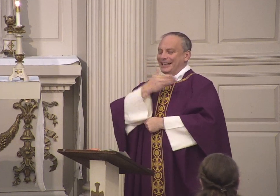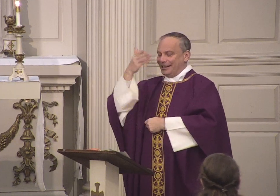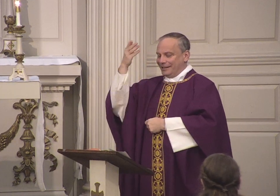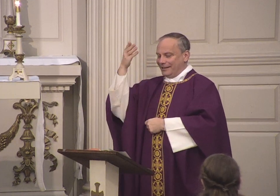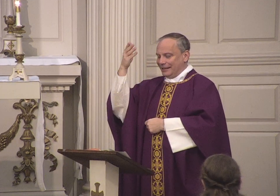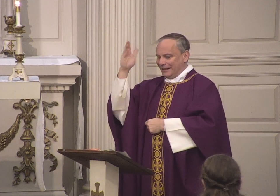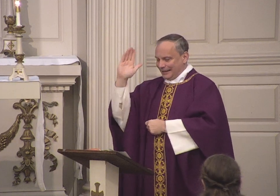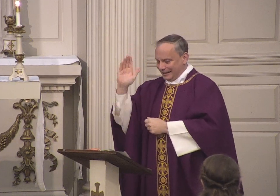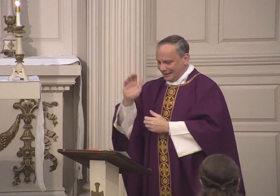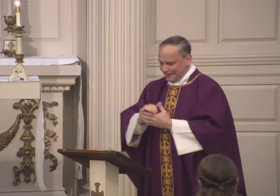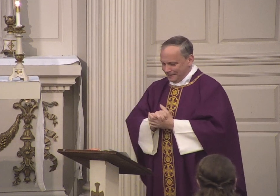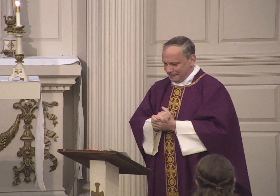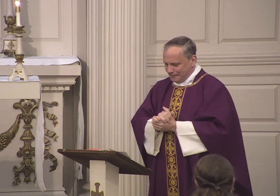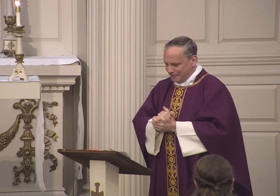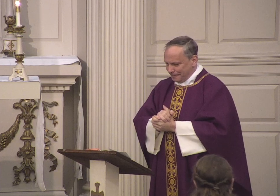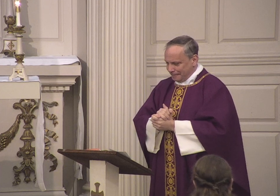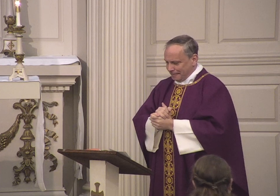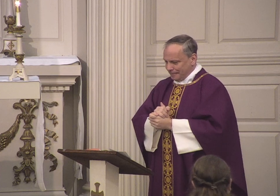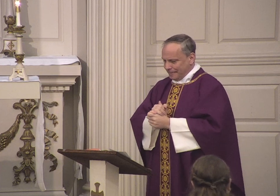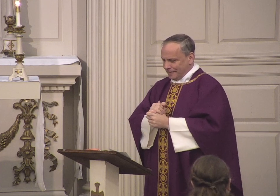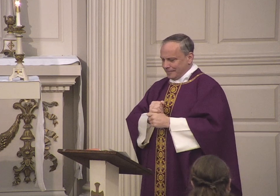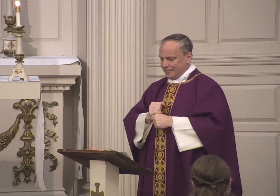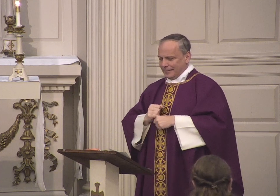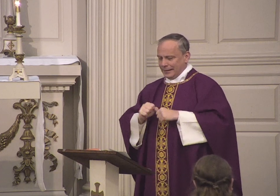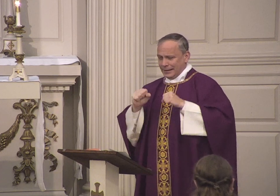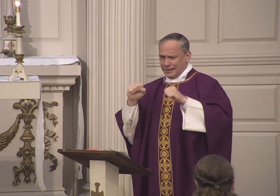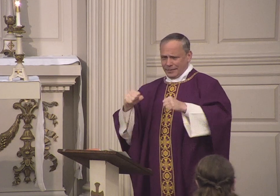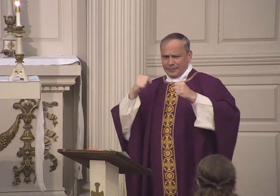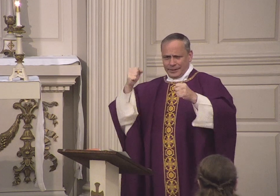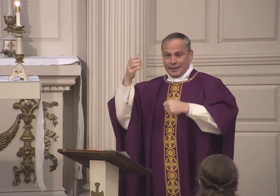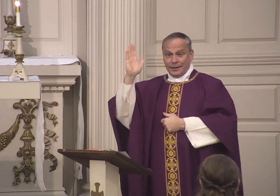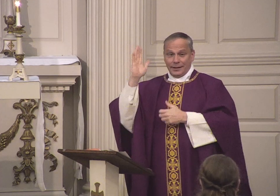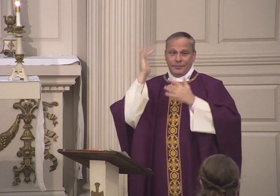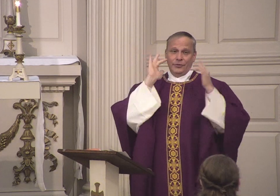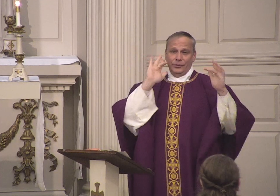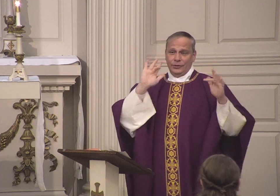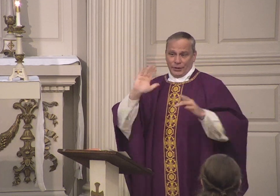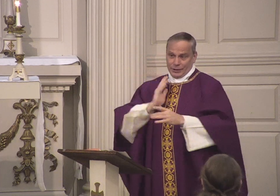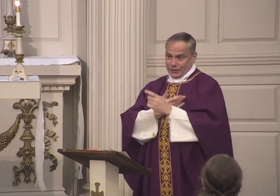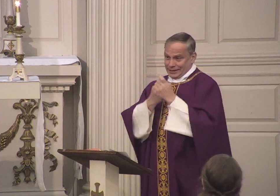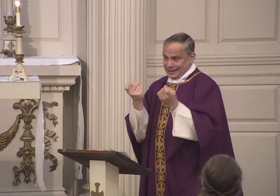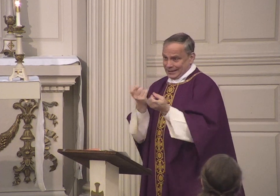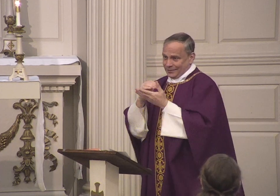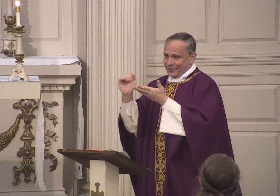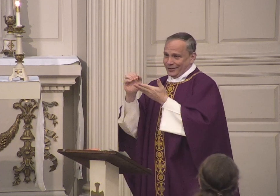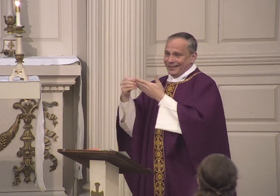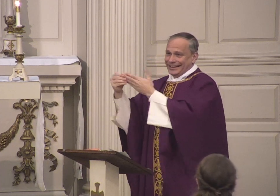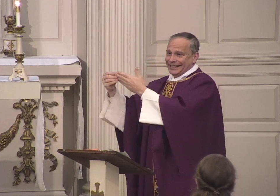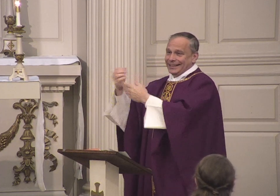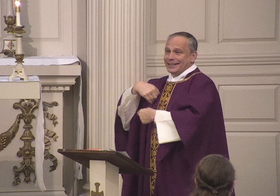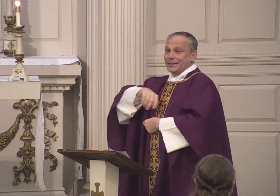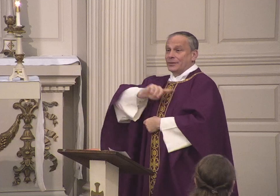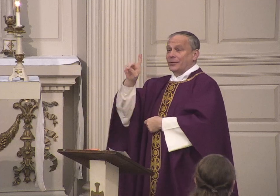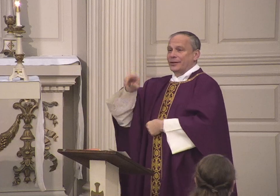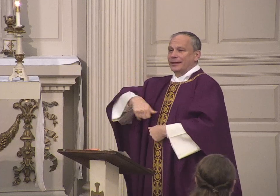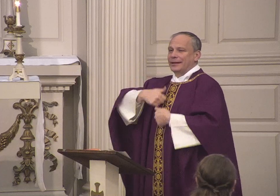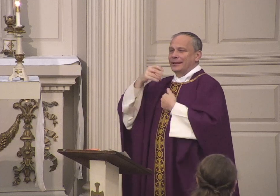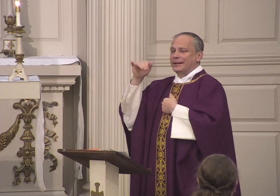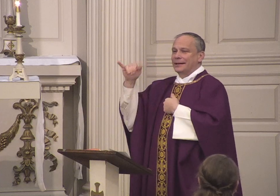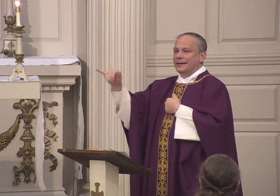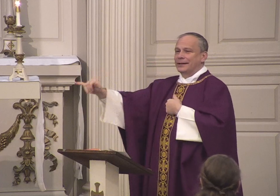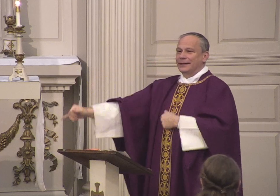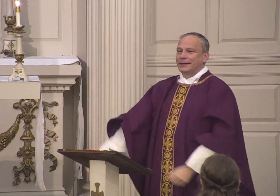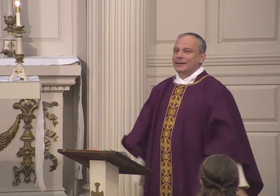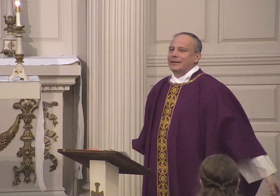my brothers and sisters, to pray for me to the Lord our God. May Almighty God have mercy on us, forgive us